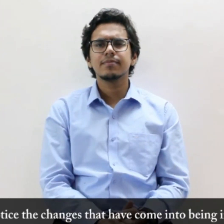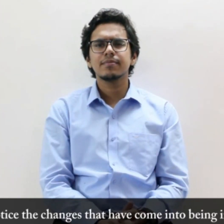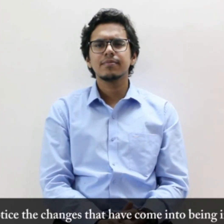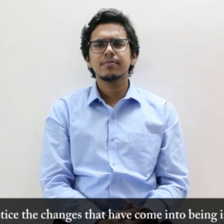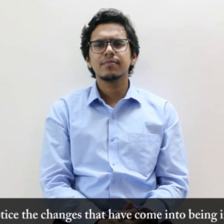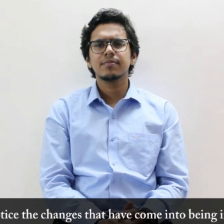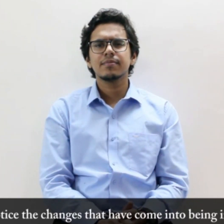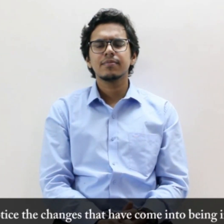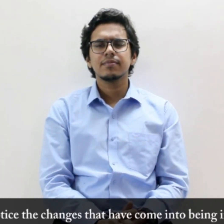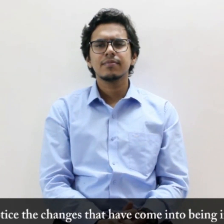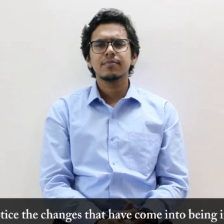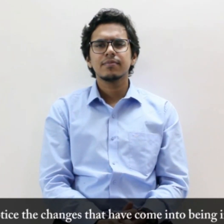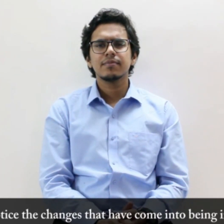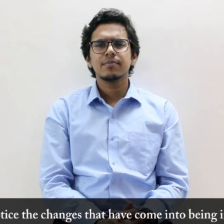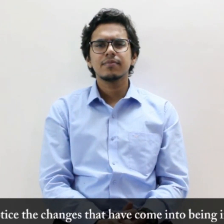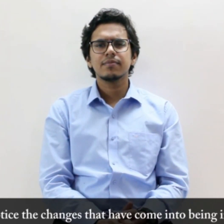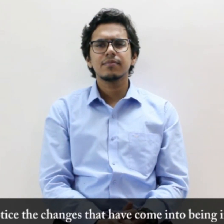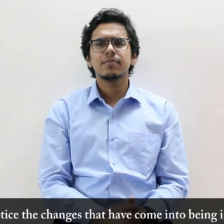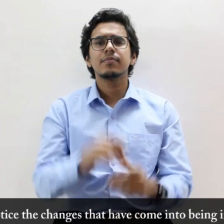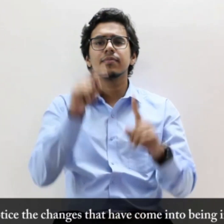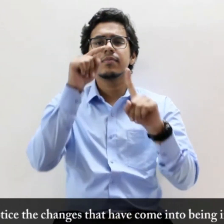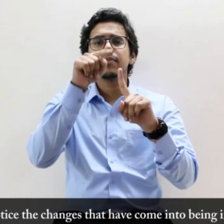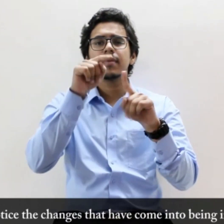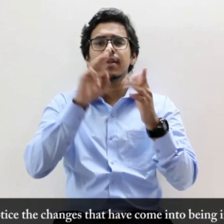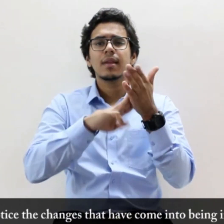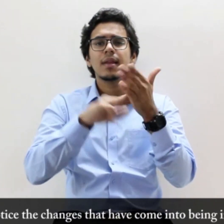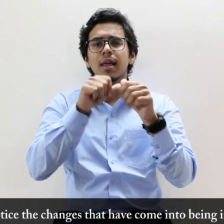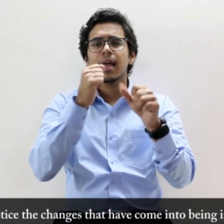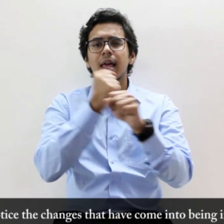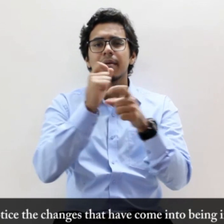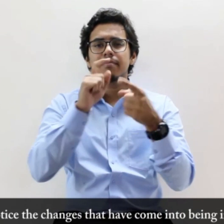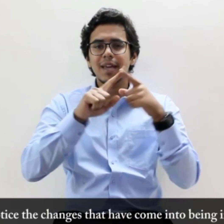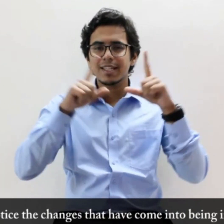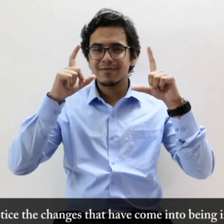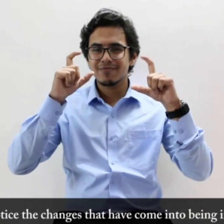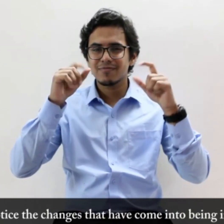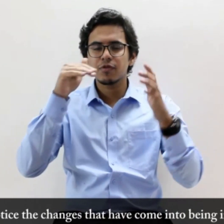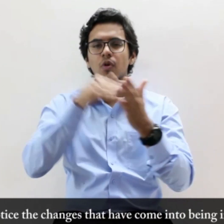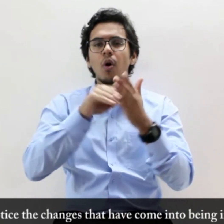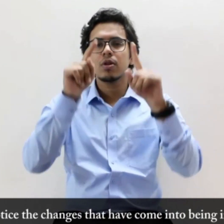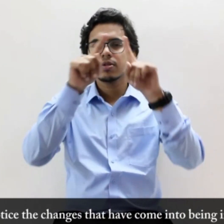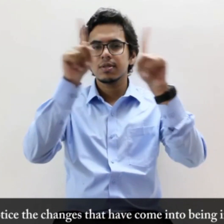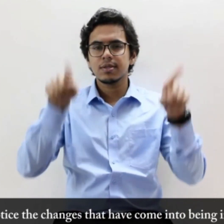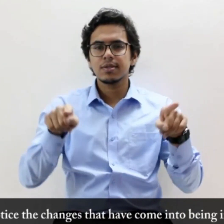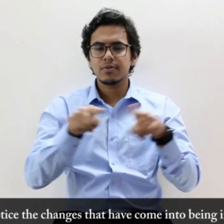Press OK. Notice the changes that have come into being in the library.